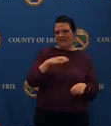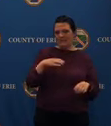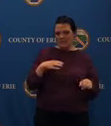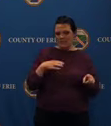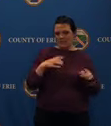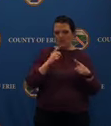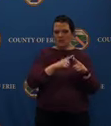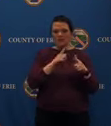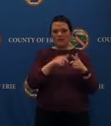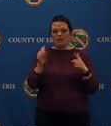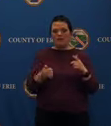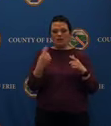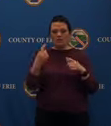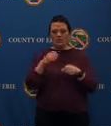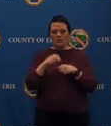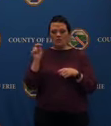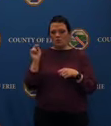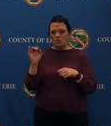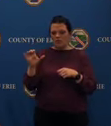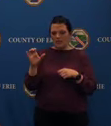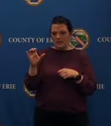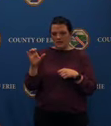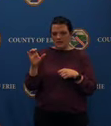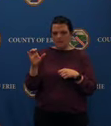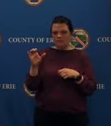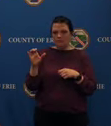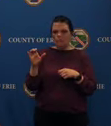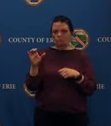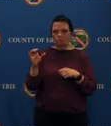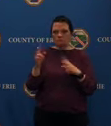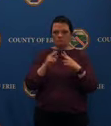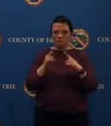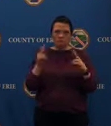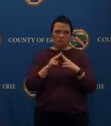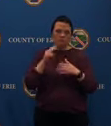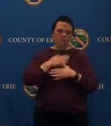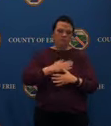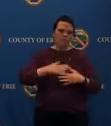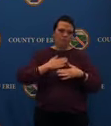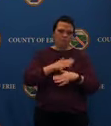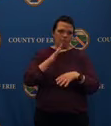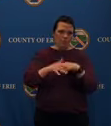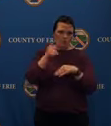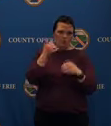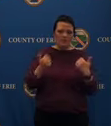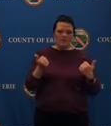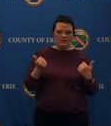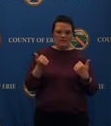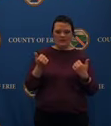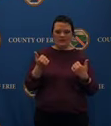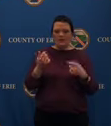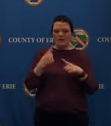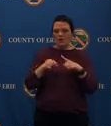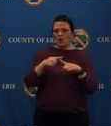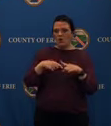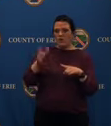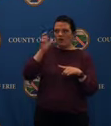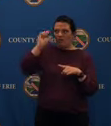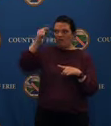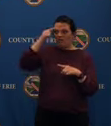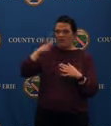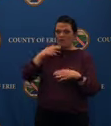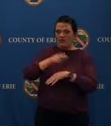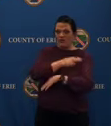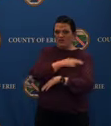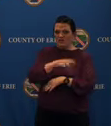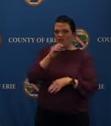and then the other ones are in New York City. I was very, very pleased earlier today when I heard the governor say that their hospitalization and